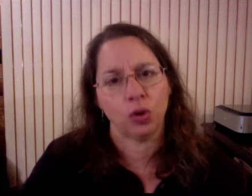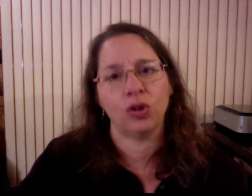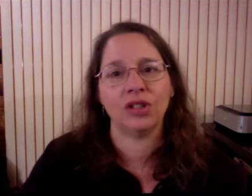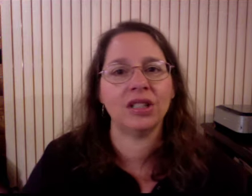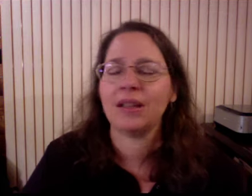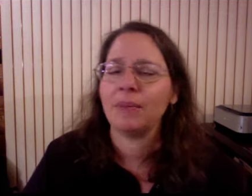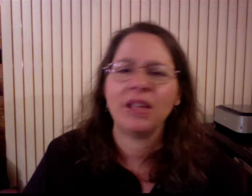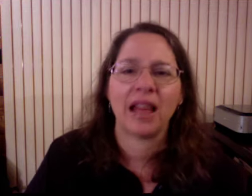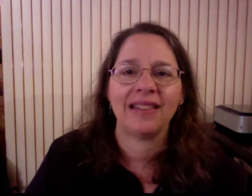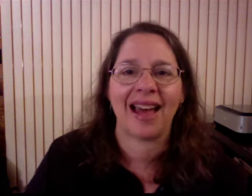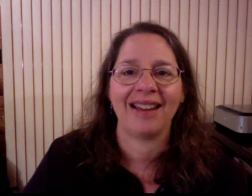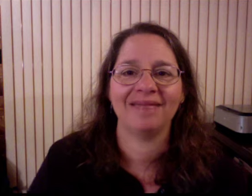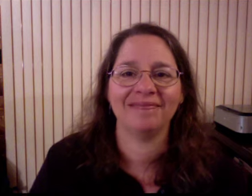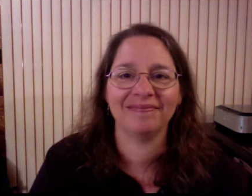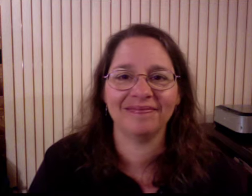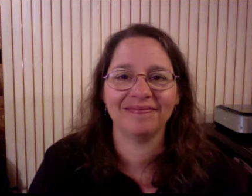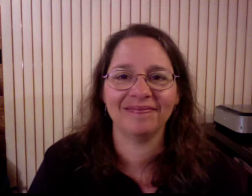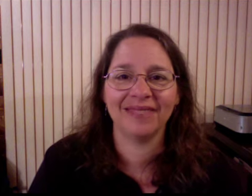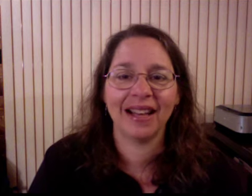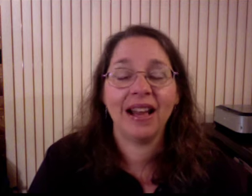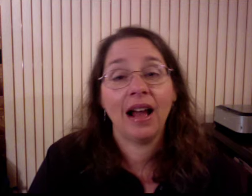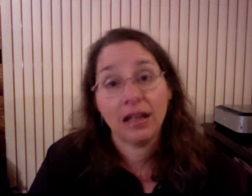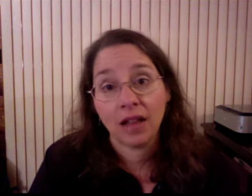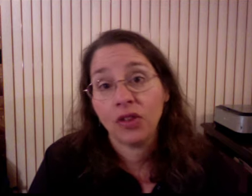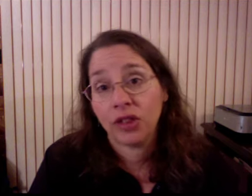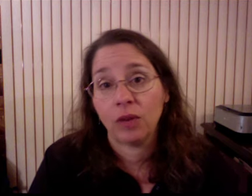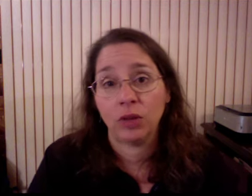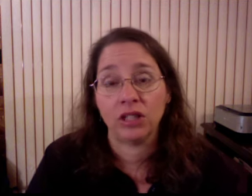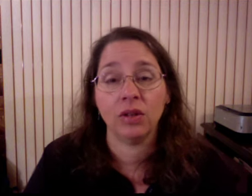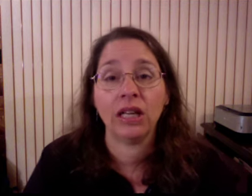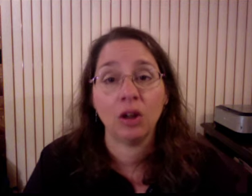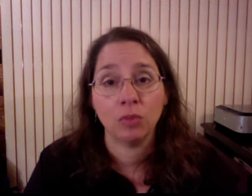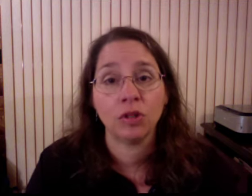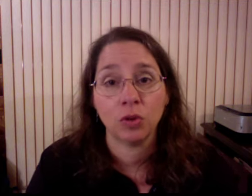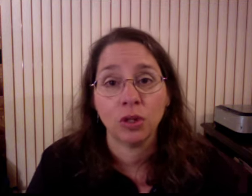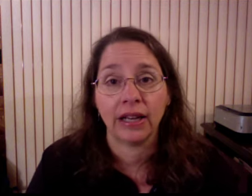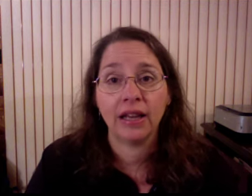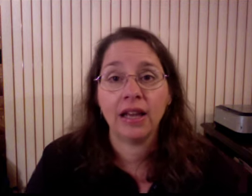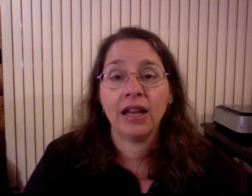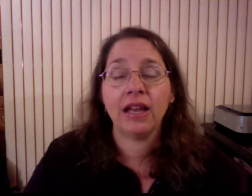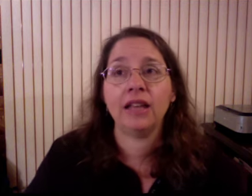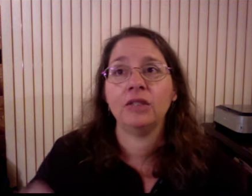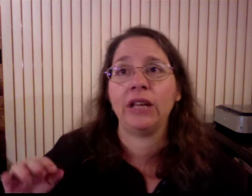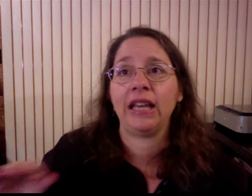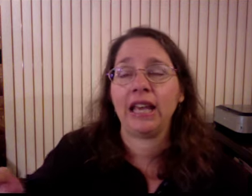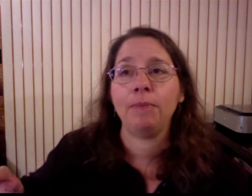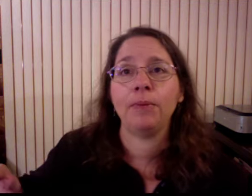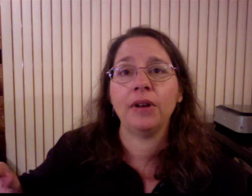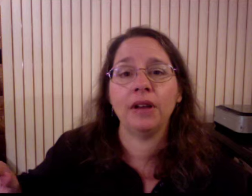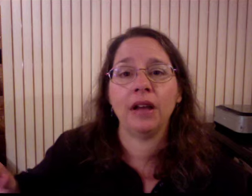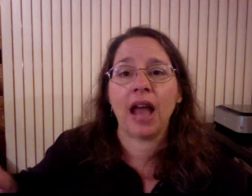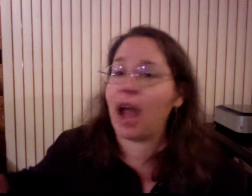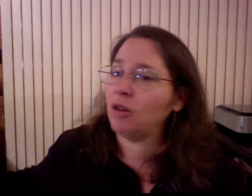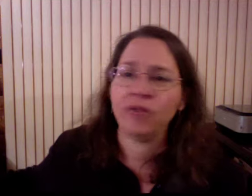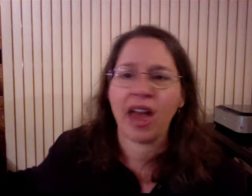chores, something like that. Another thing we do in homeschooling is we keep out of the